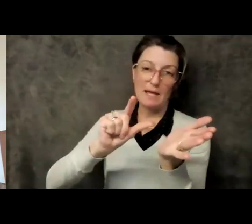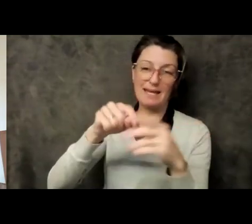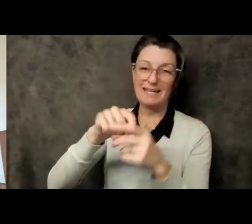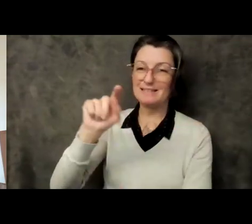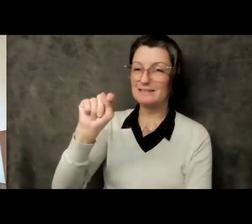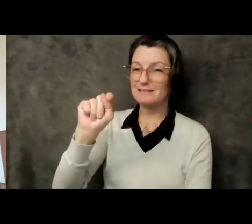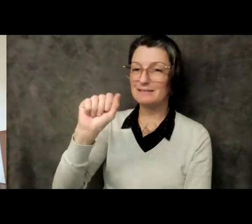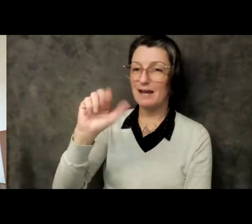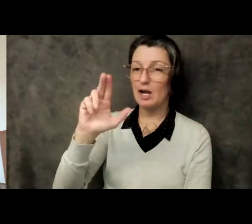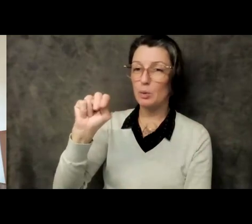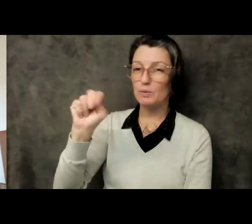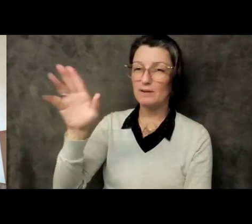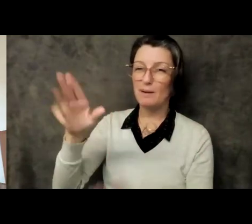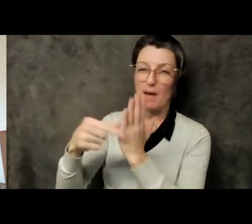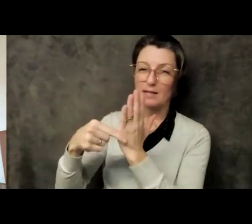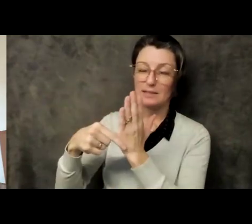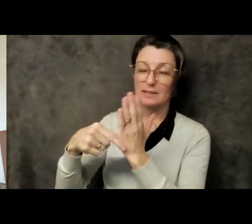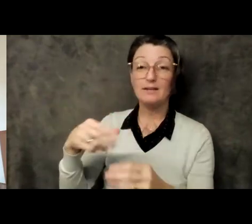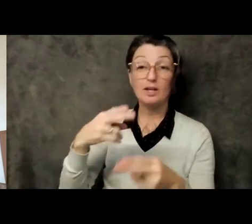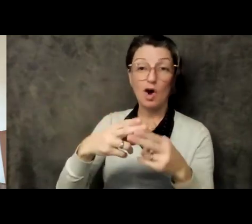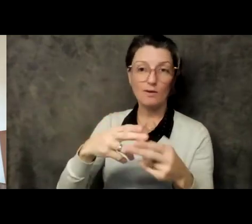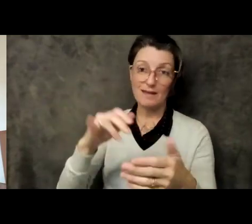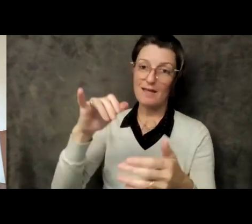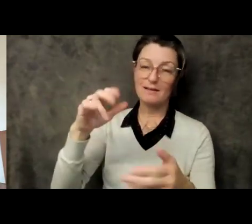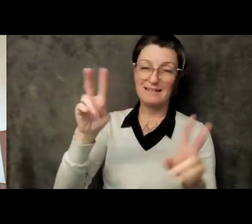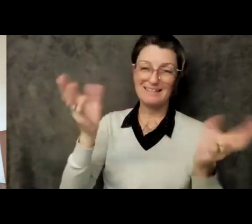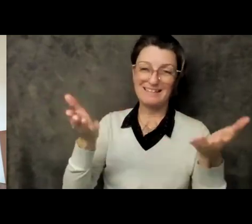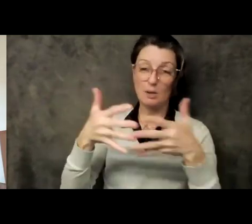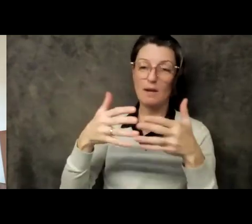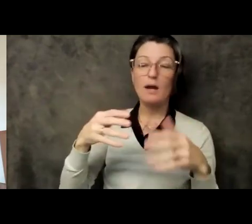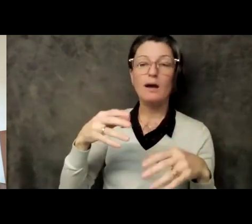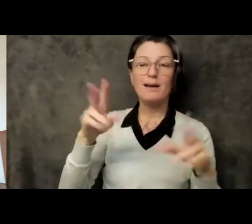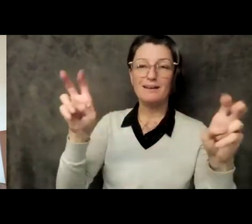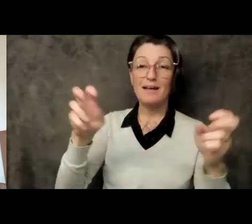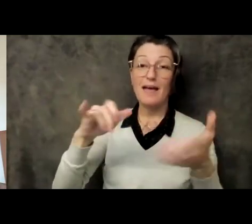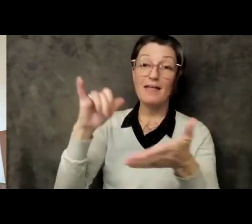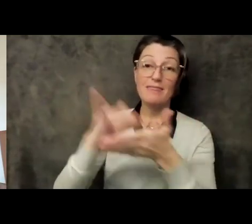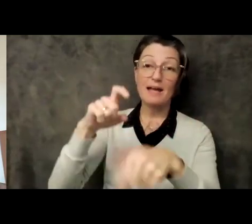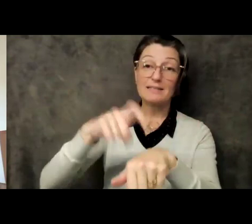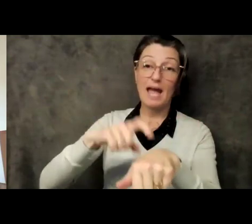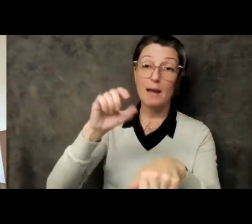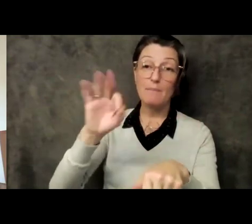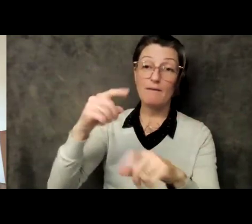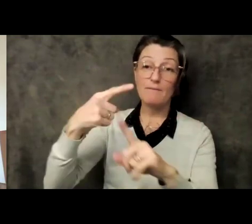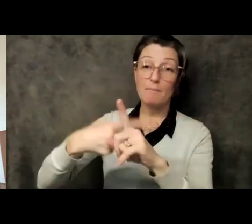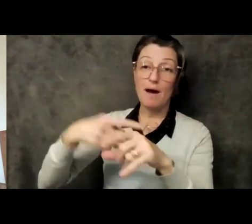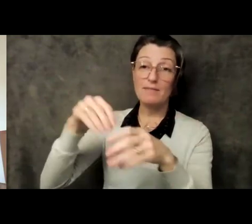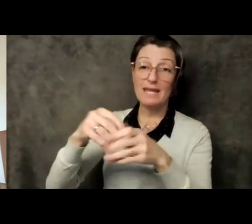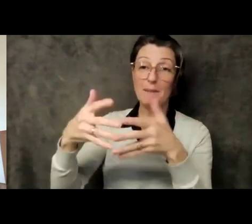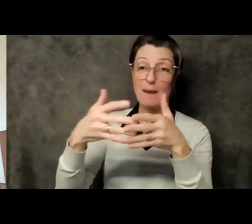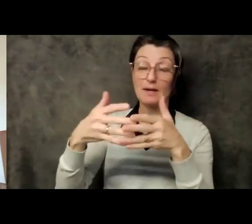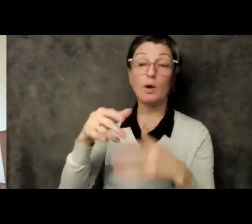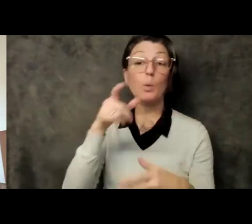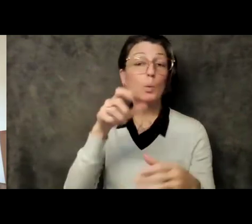magazine, and is called That Time of Month in America. And one of the things that social action writers do, right, is